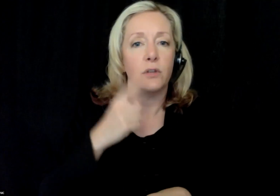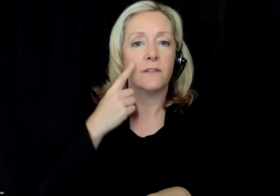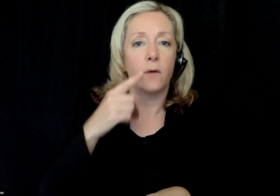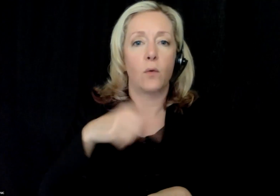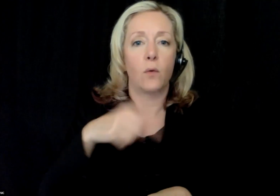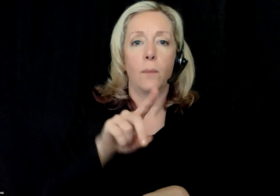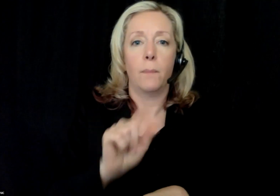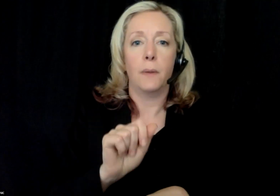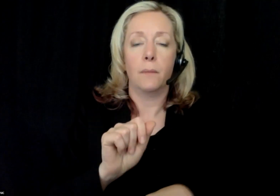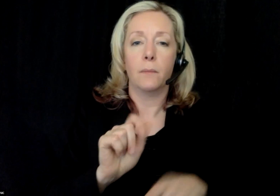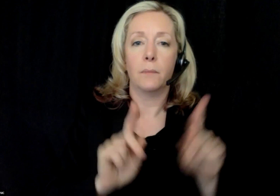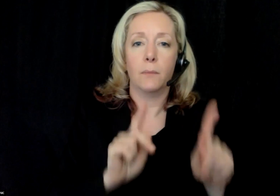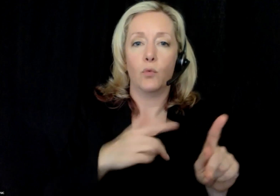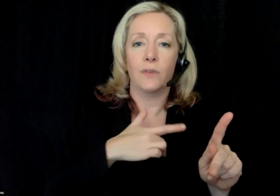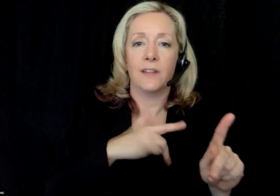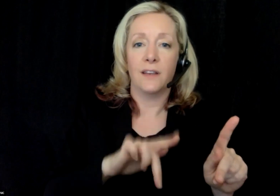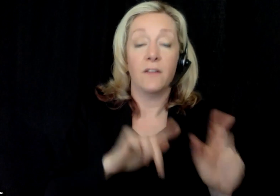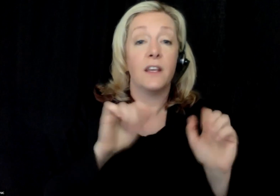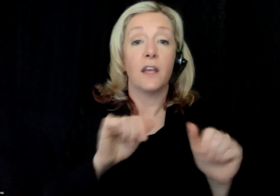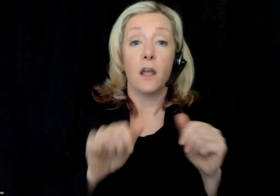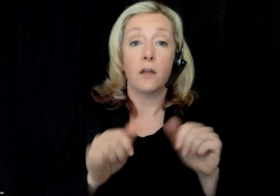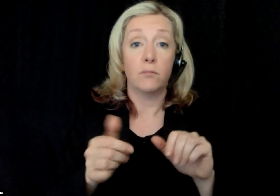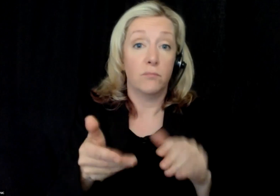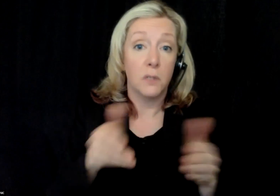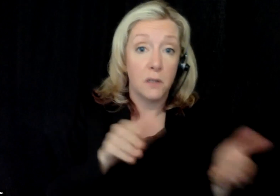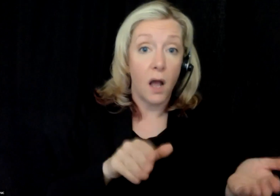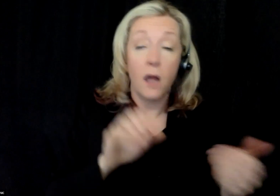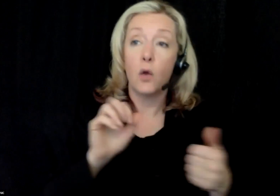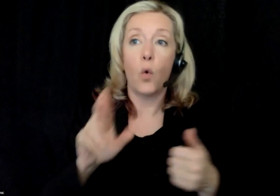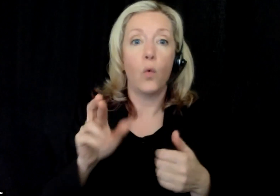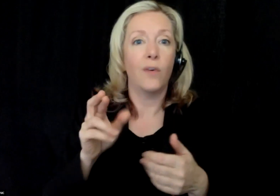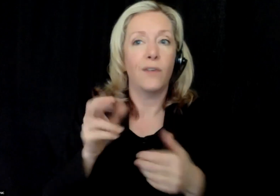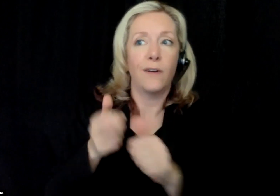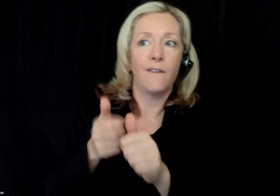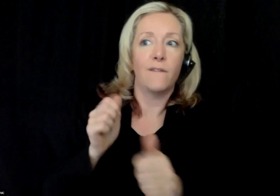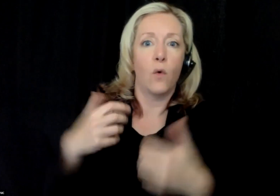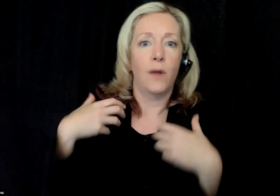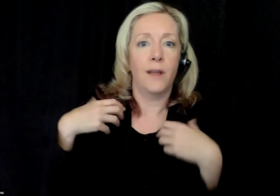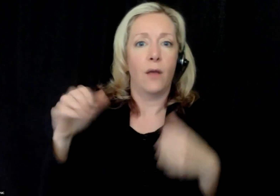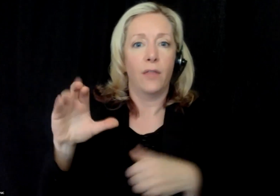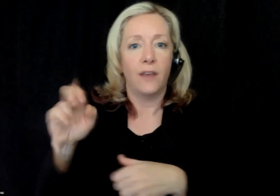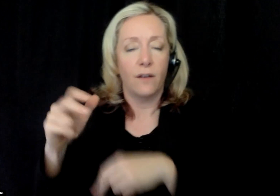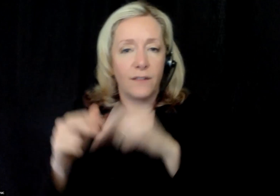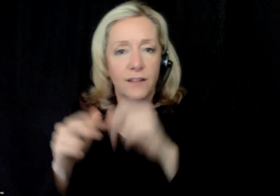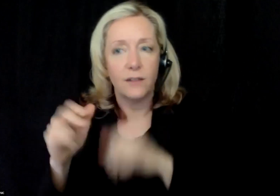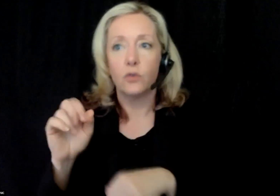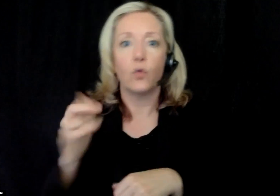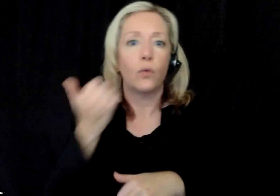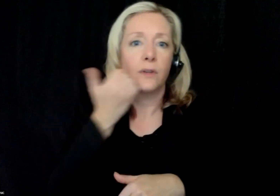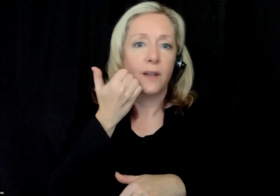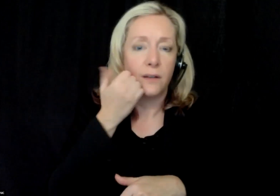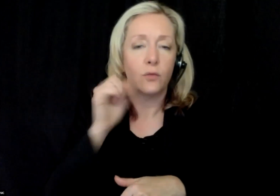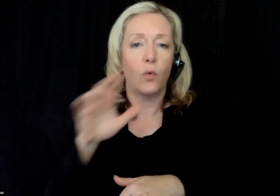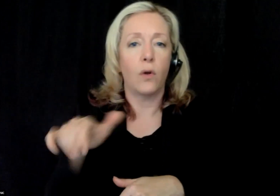can preclude persons from obtaining much needed healthcare, oral care, and other